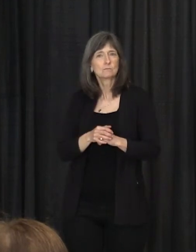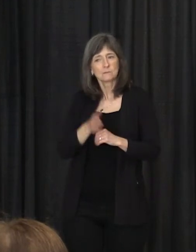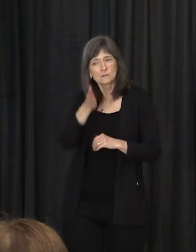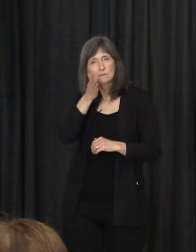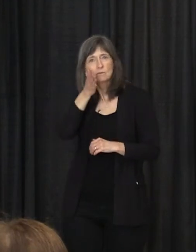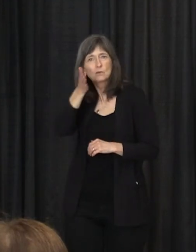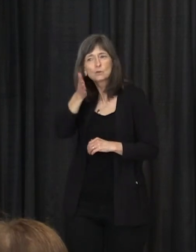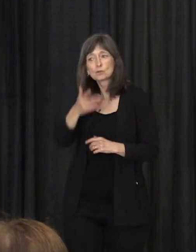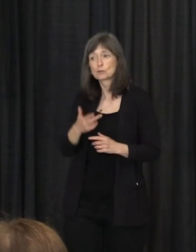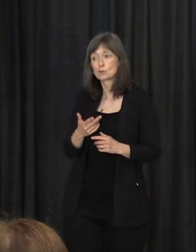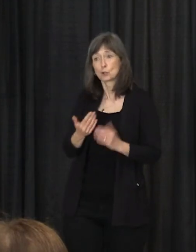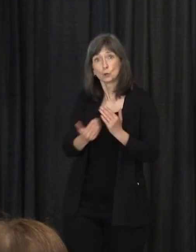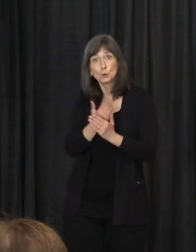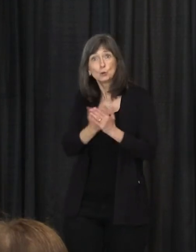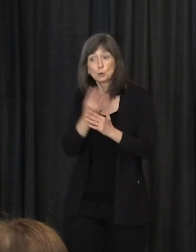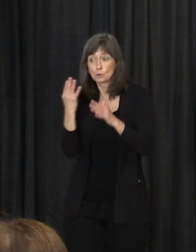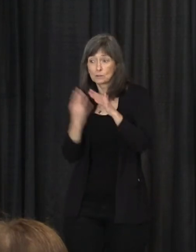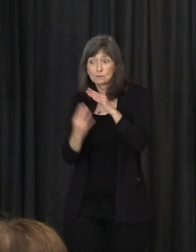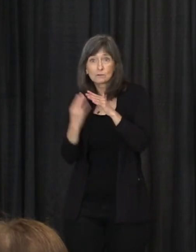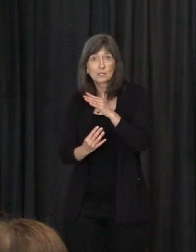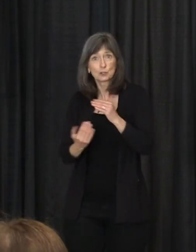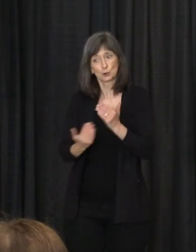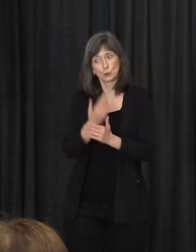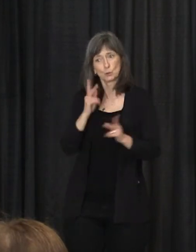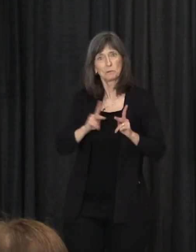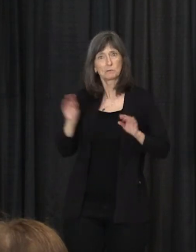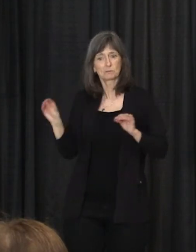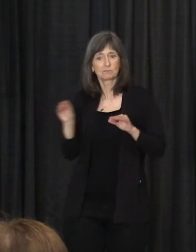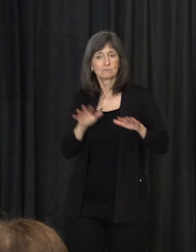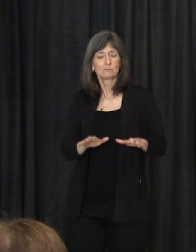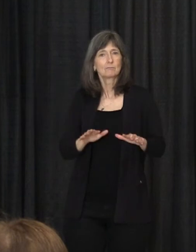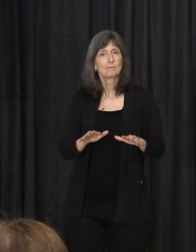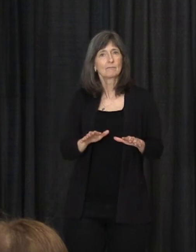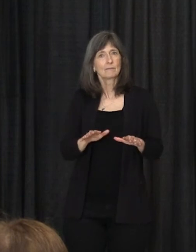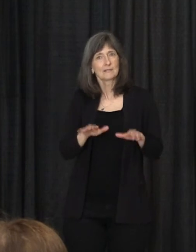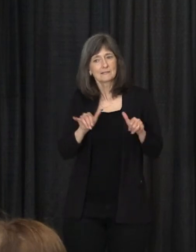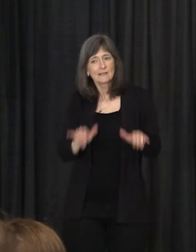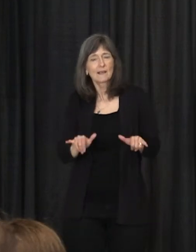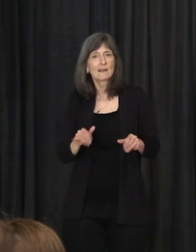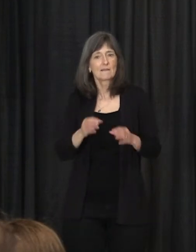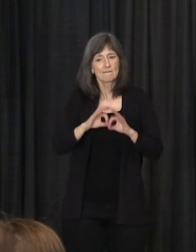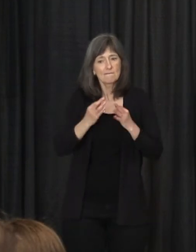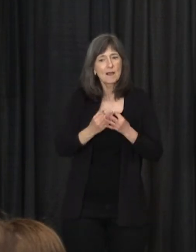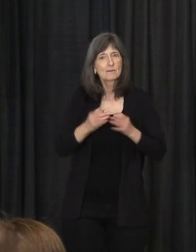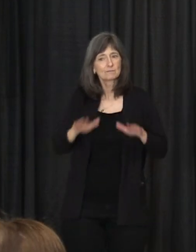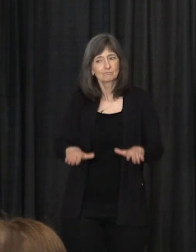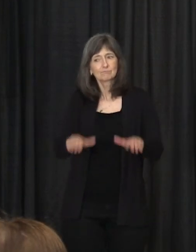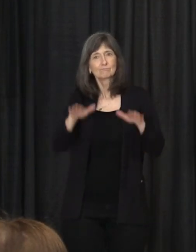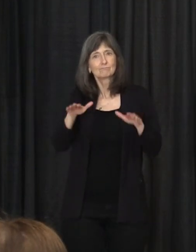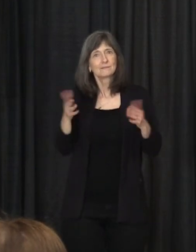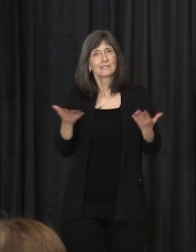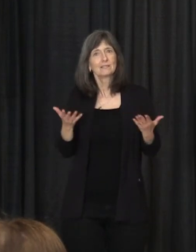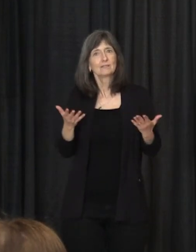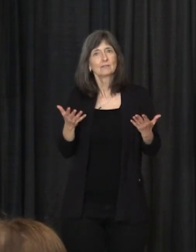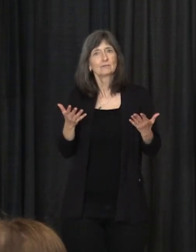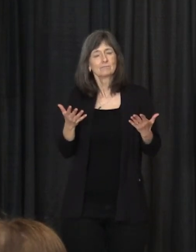more newcomers in our communities to settle and raise families is key to our provincial